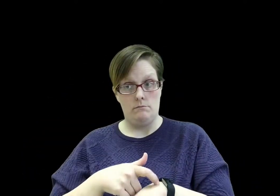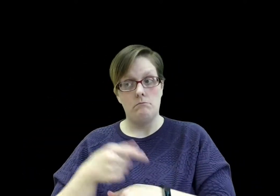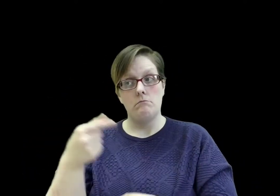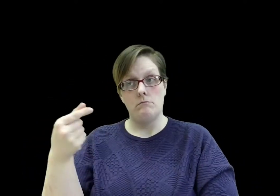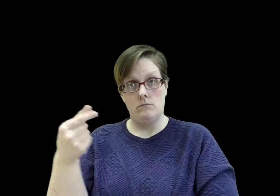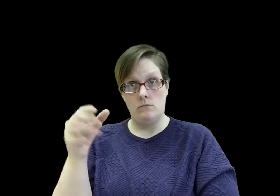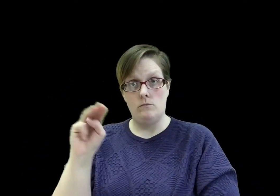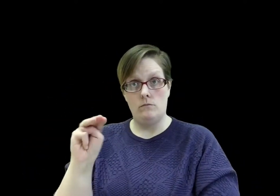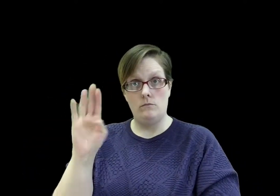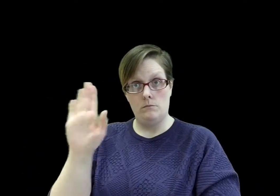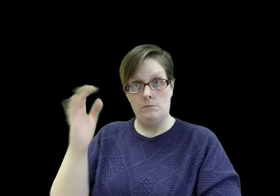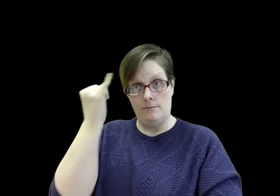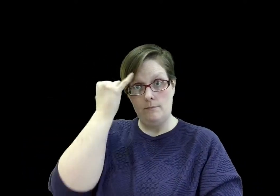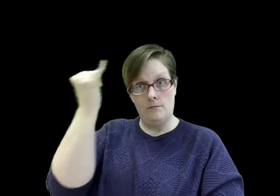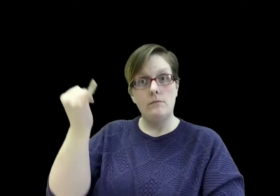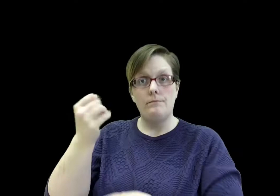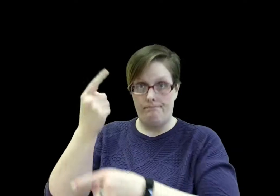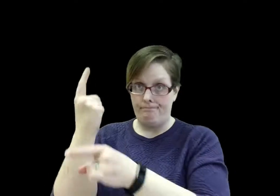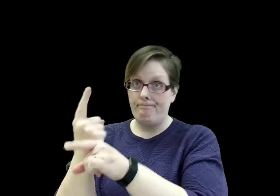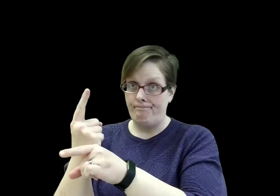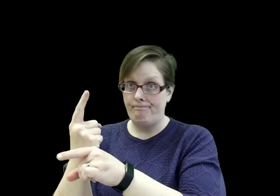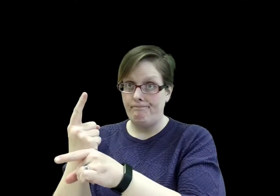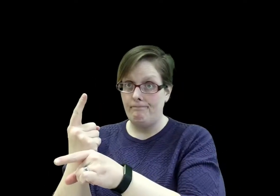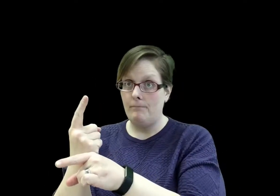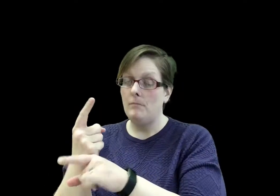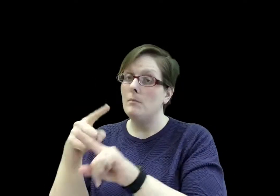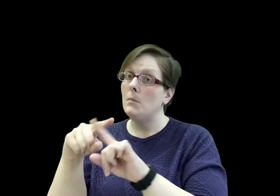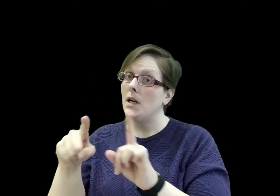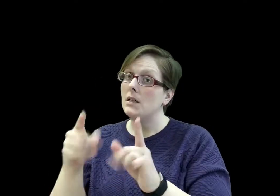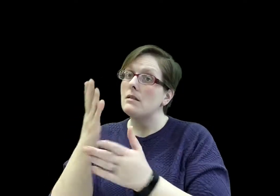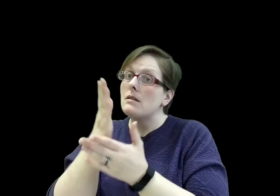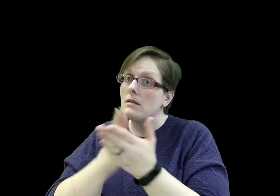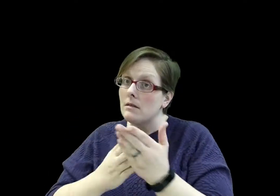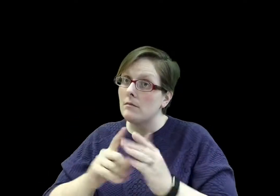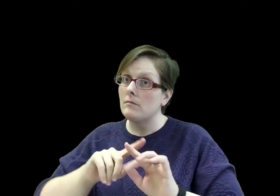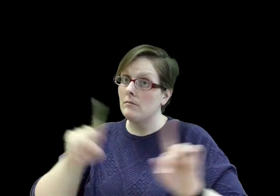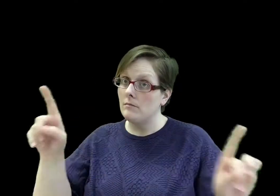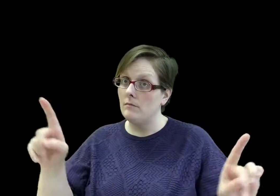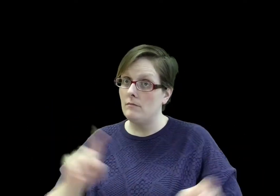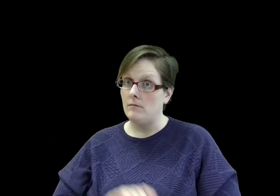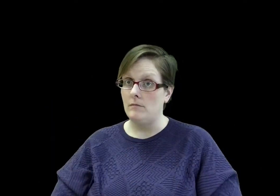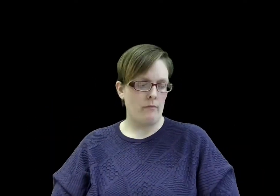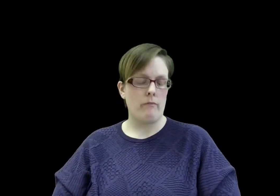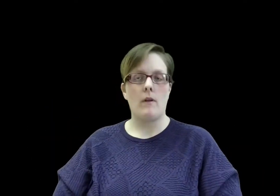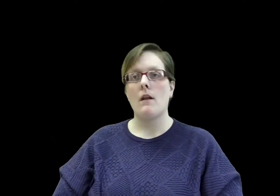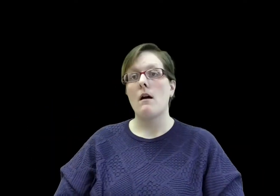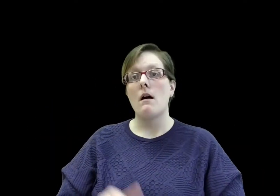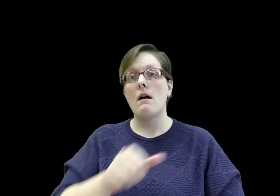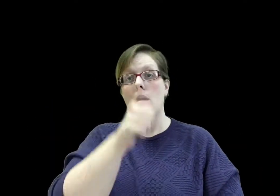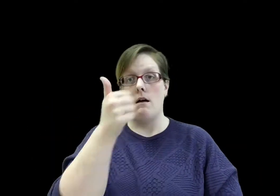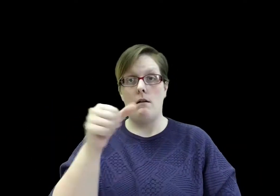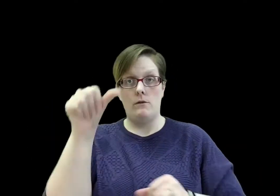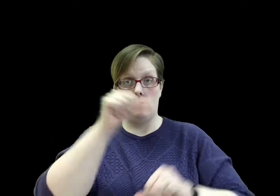Most of the time, Gregor Mendel's ideas were right, but some things were a little bit